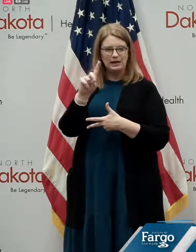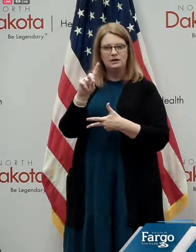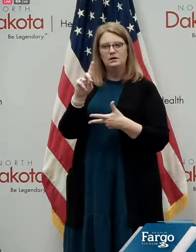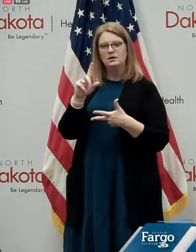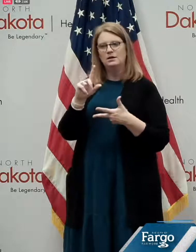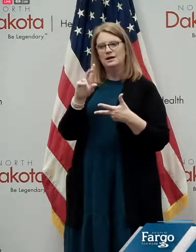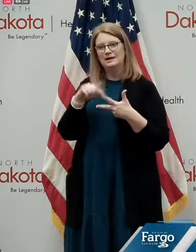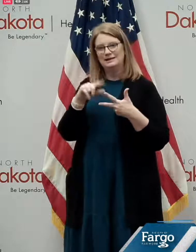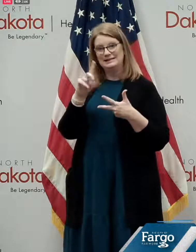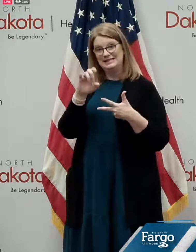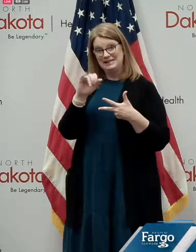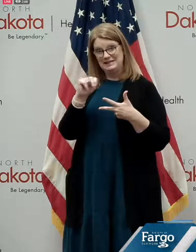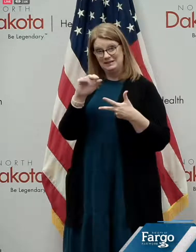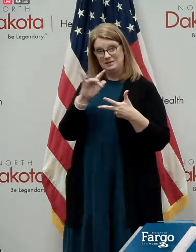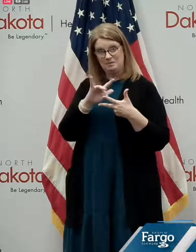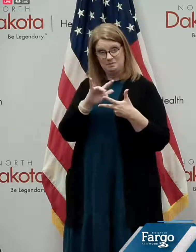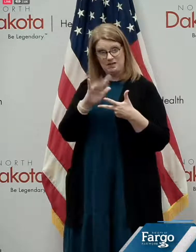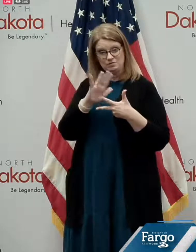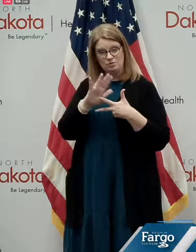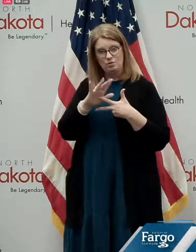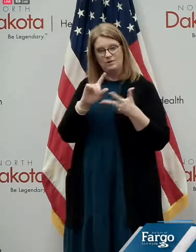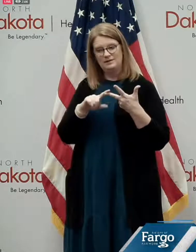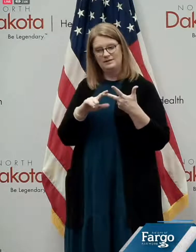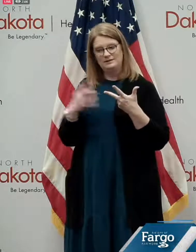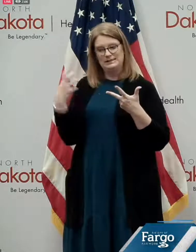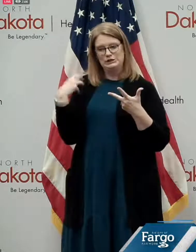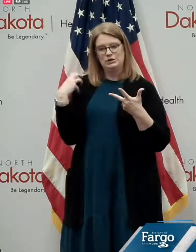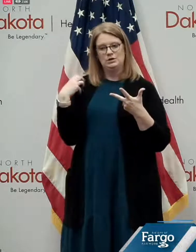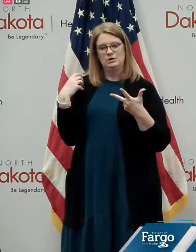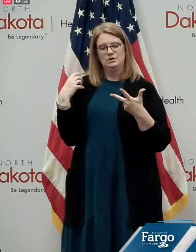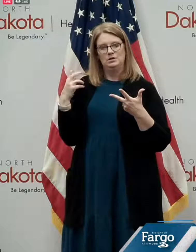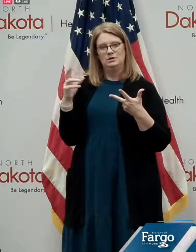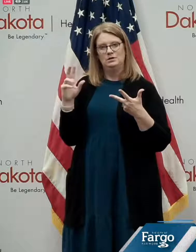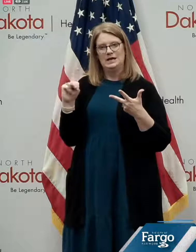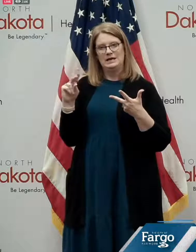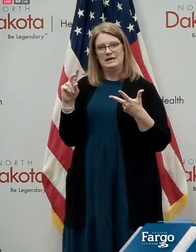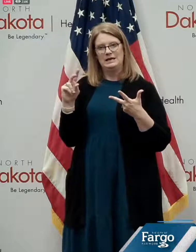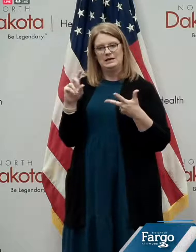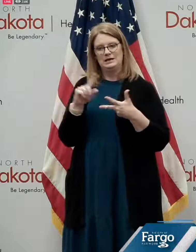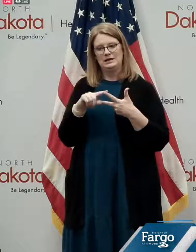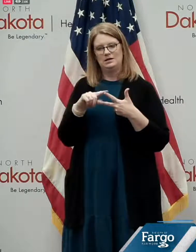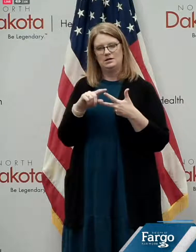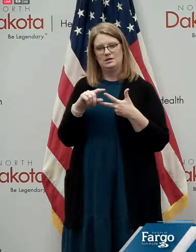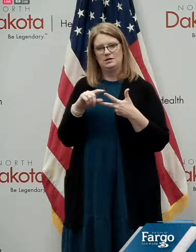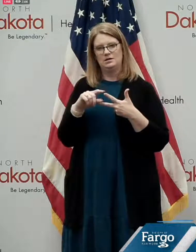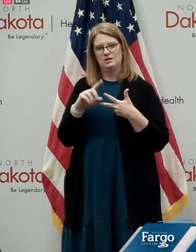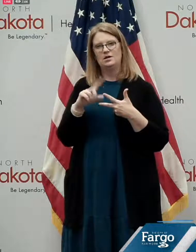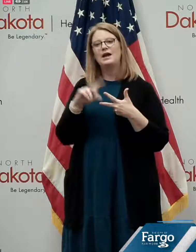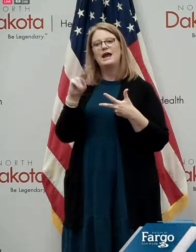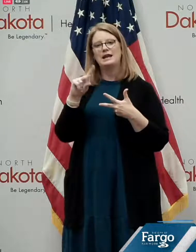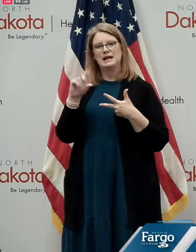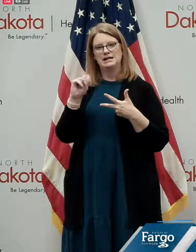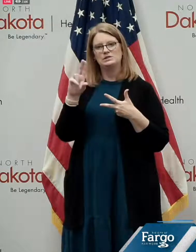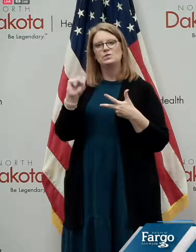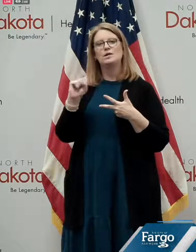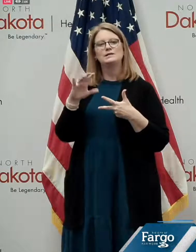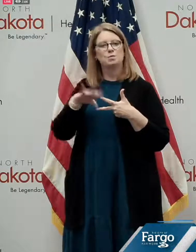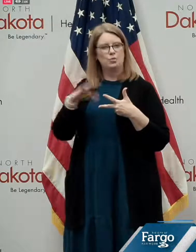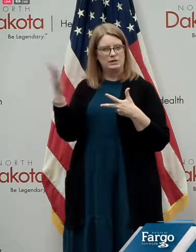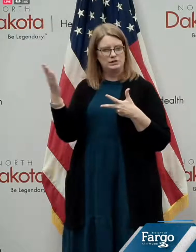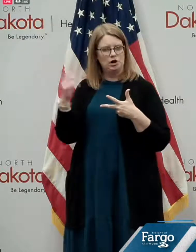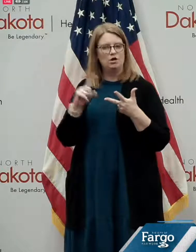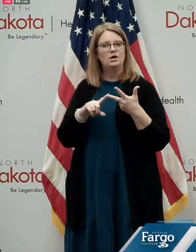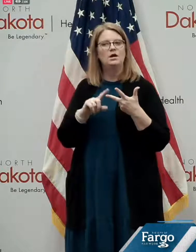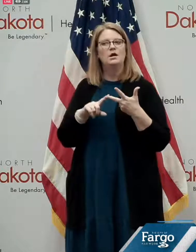School, but he's also the head chairman of the NDS US, the University System Restart, and he's also chairing our